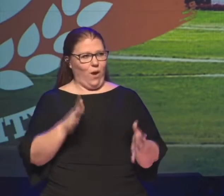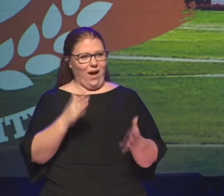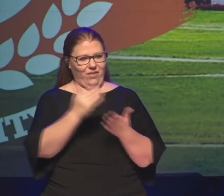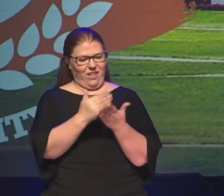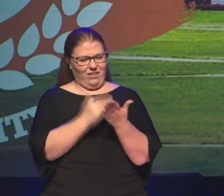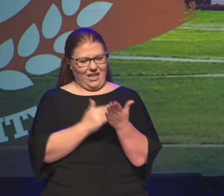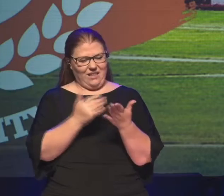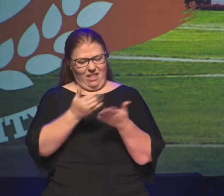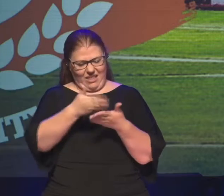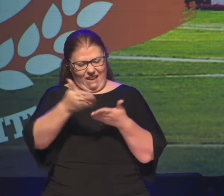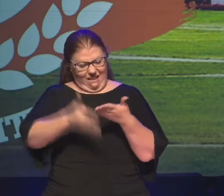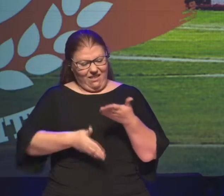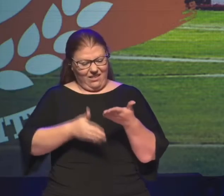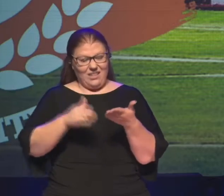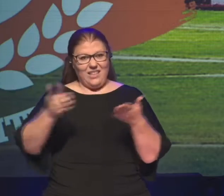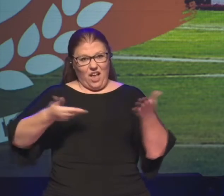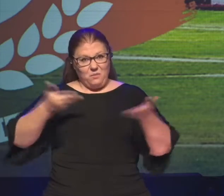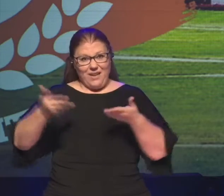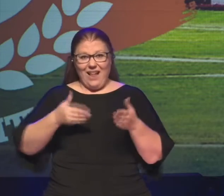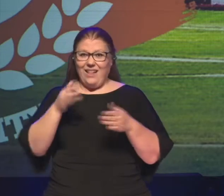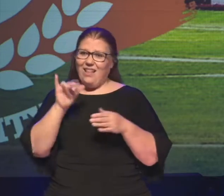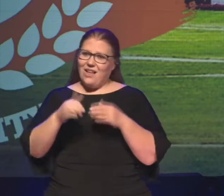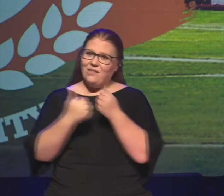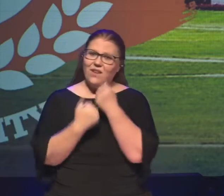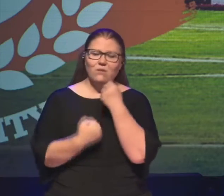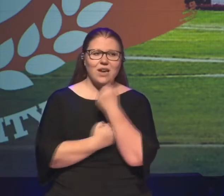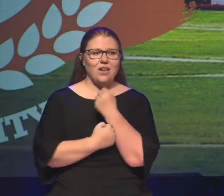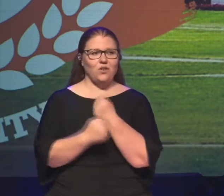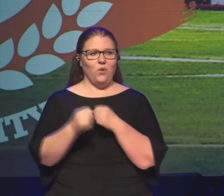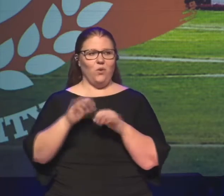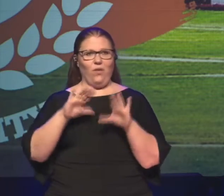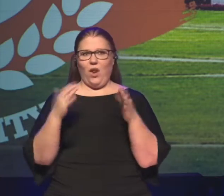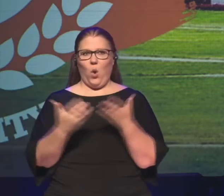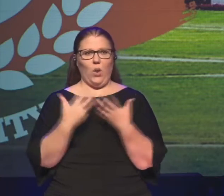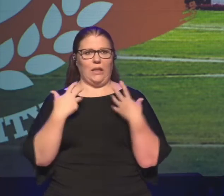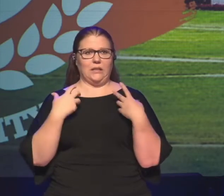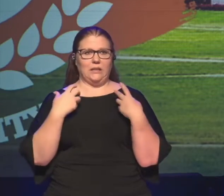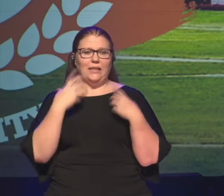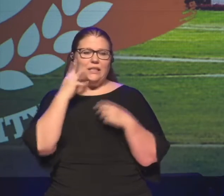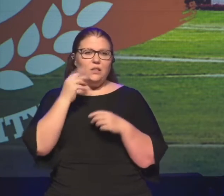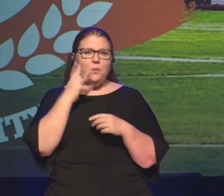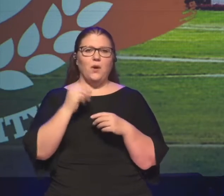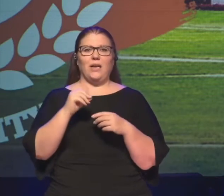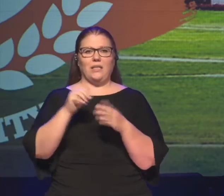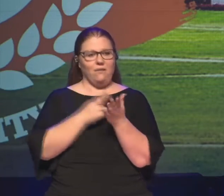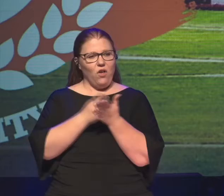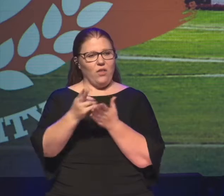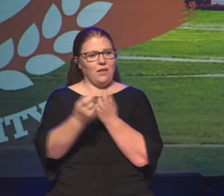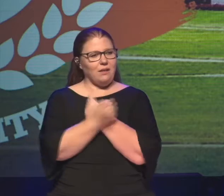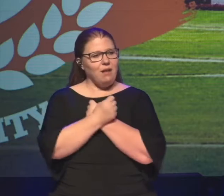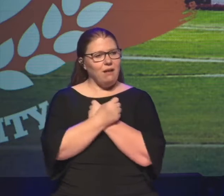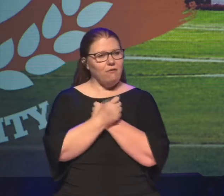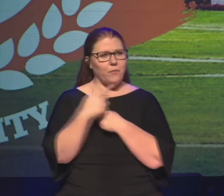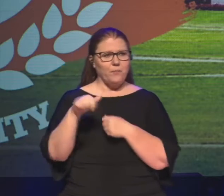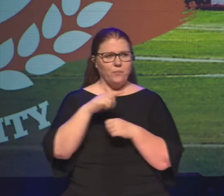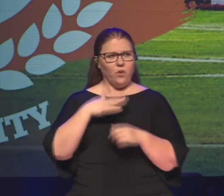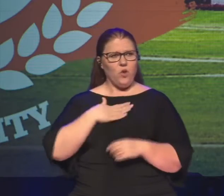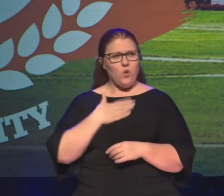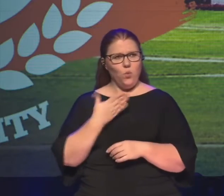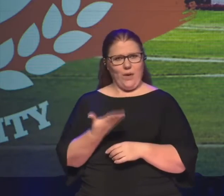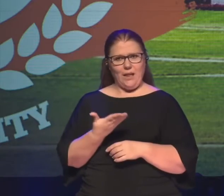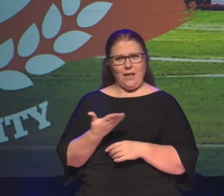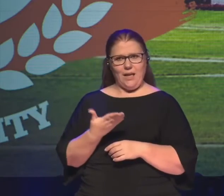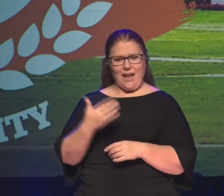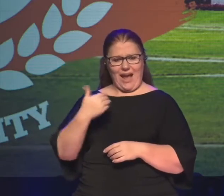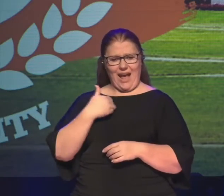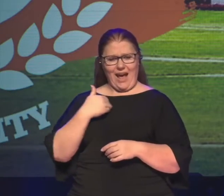that hospitality in some ways was fundamental and foundational to this whole experience of authentic love. Were you willing to open up your